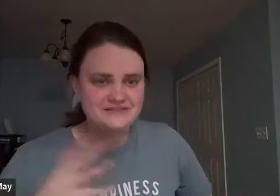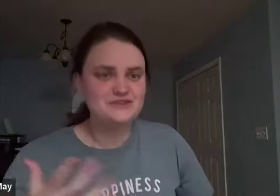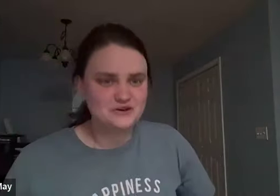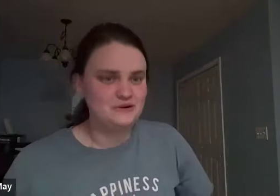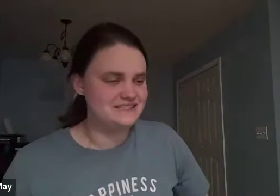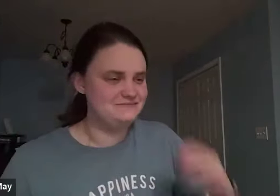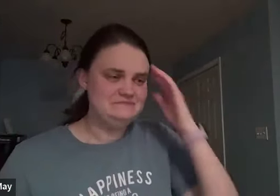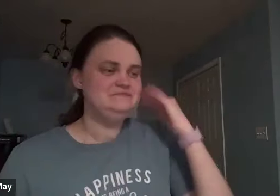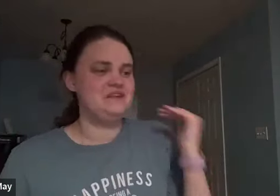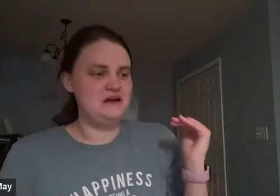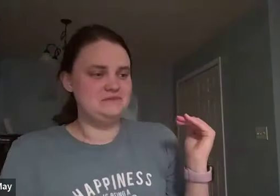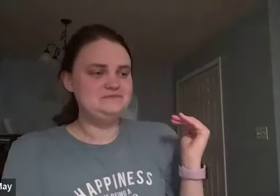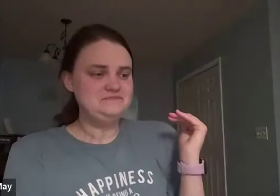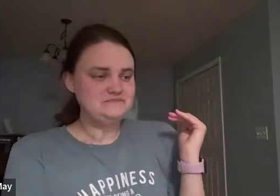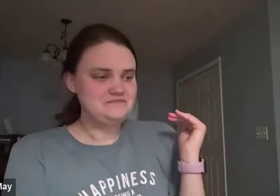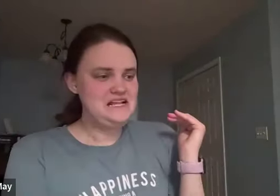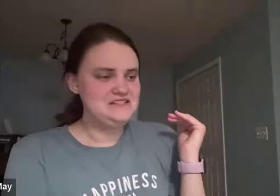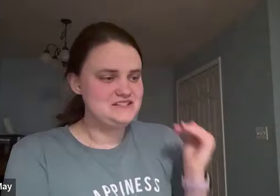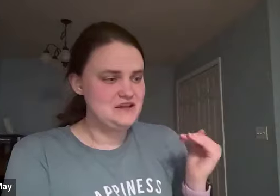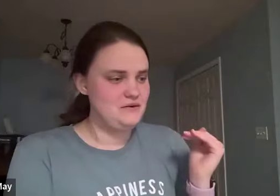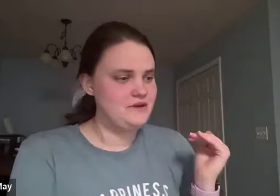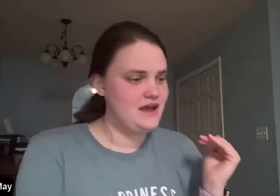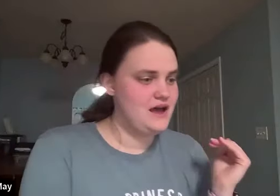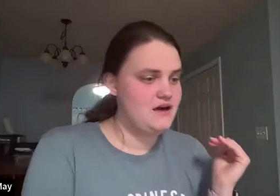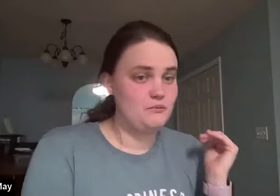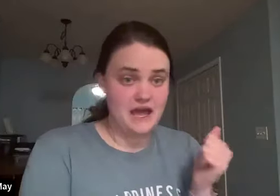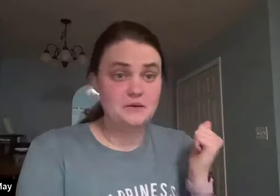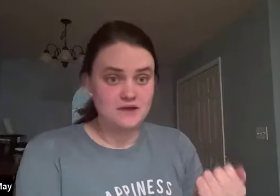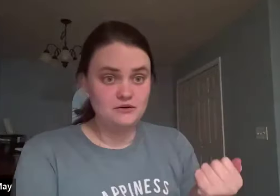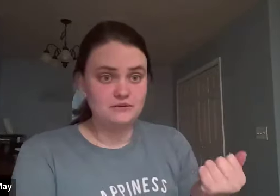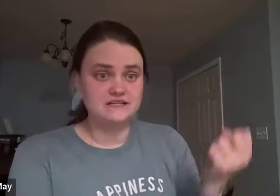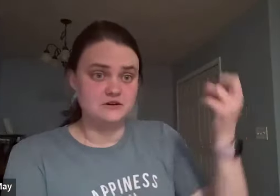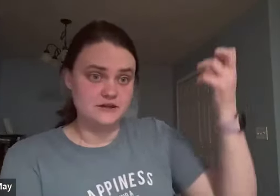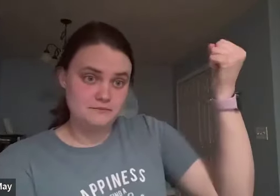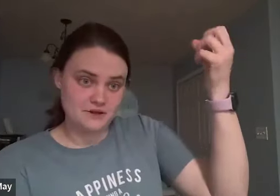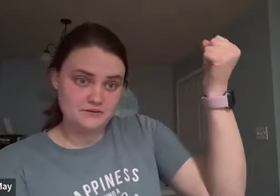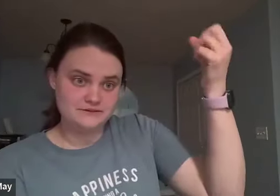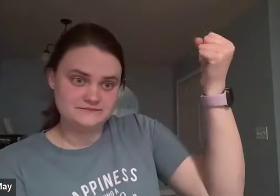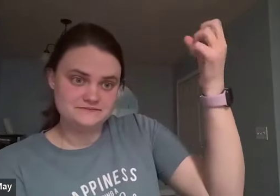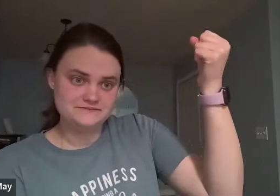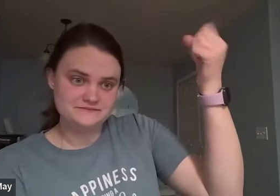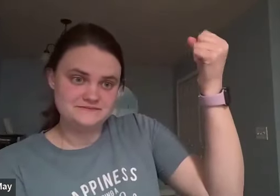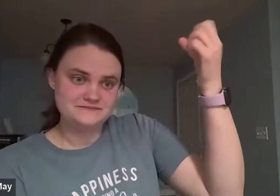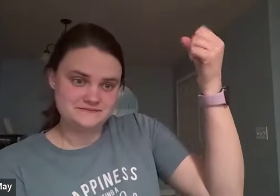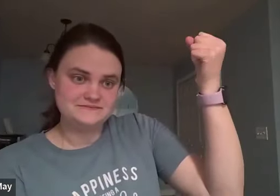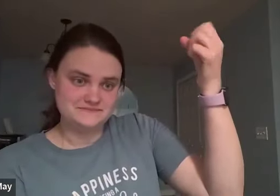to have the good ones. Okay. So we had our milk we did earlier. Milk.